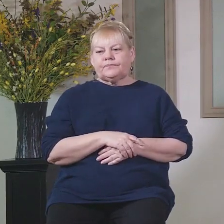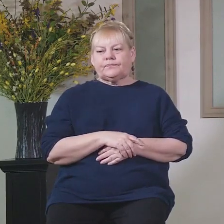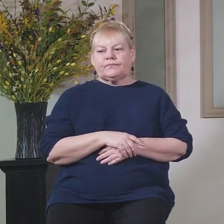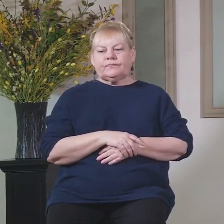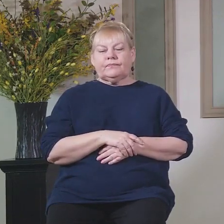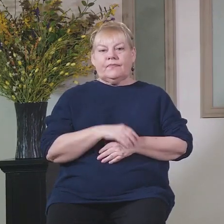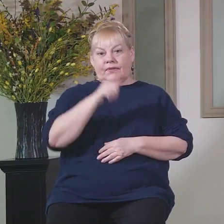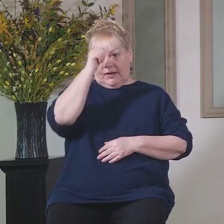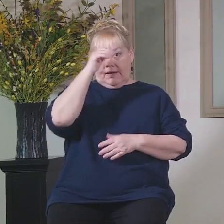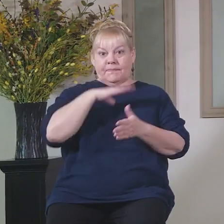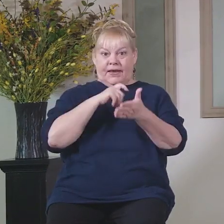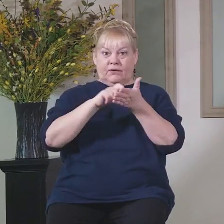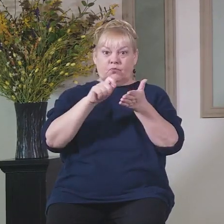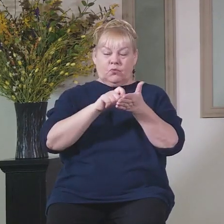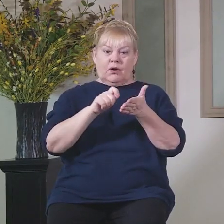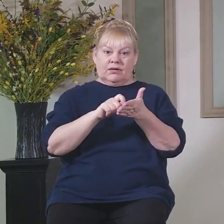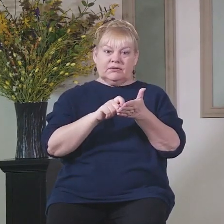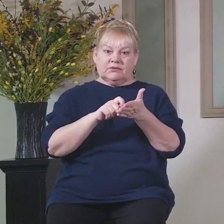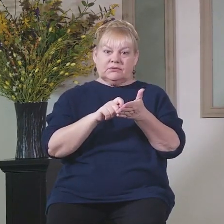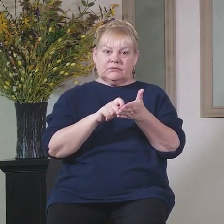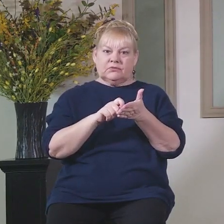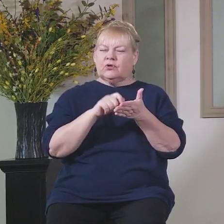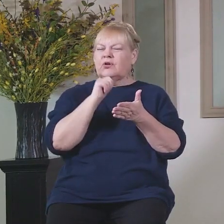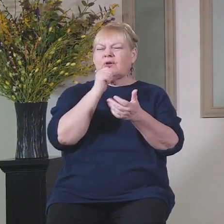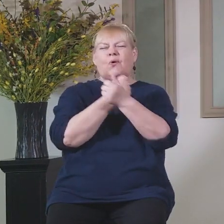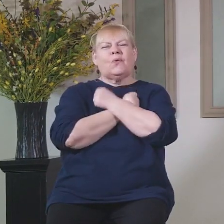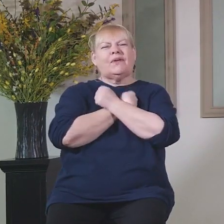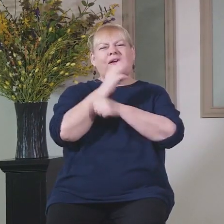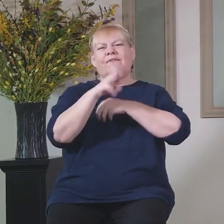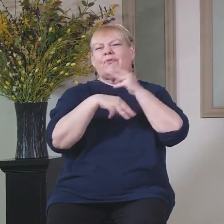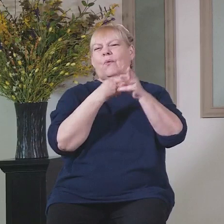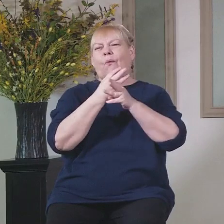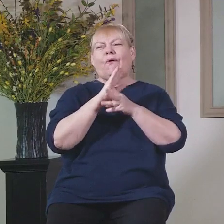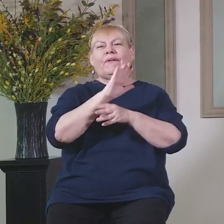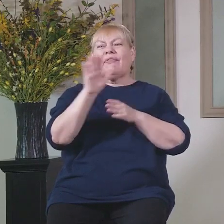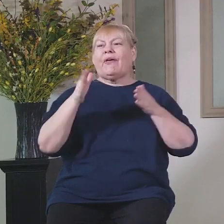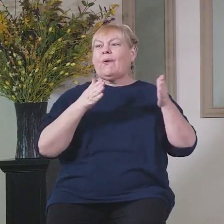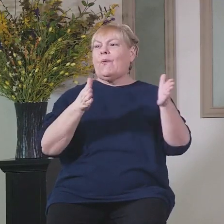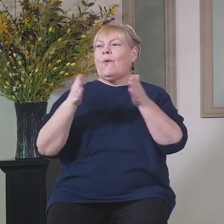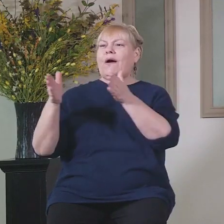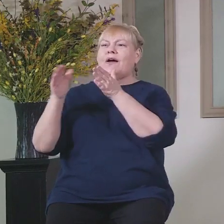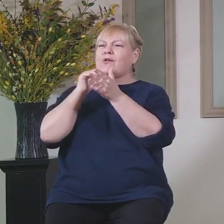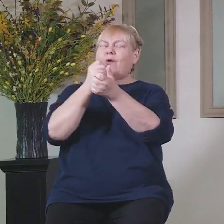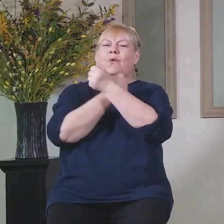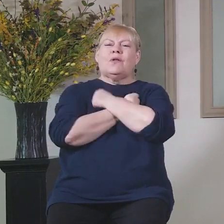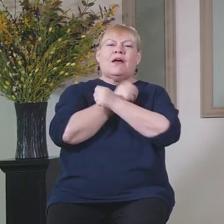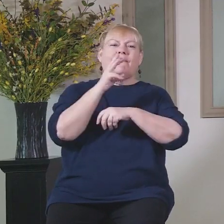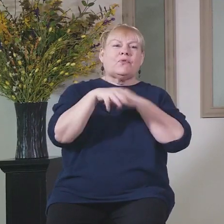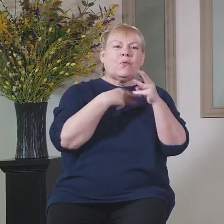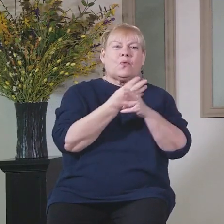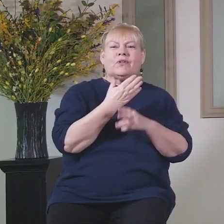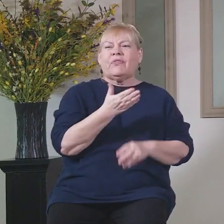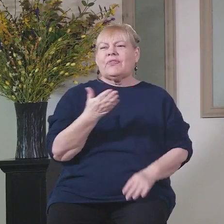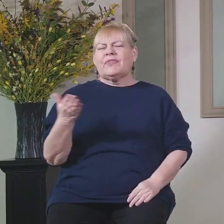Eugene Peterson writes this: "Don't love the world's ways. Don't love the world's